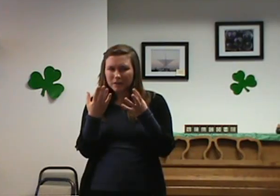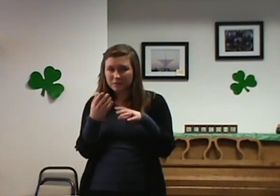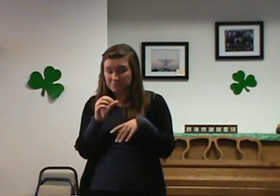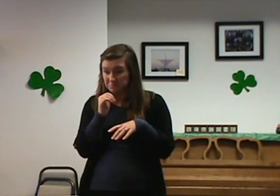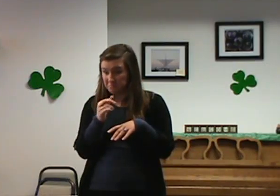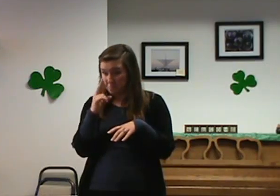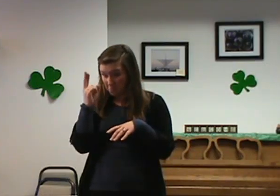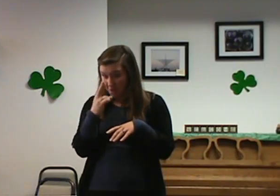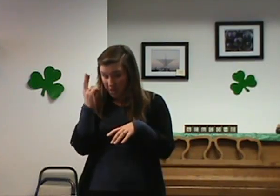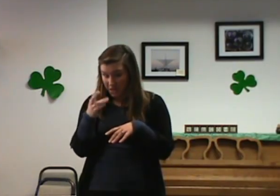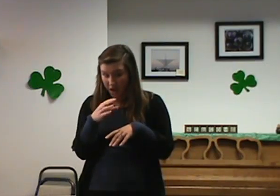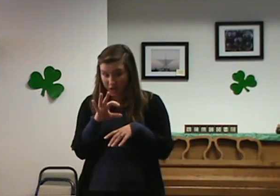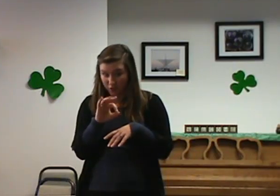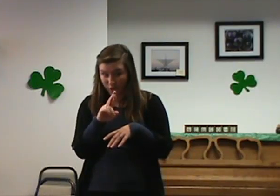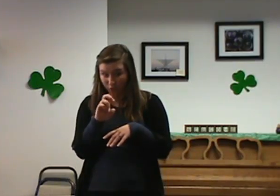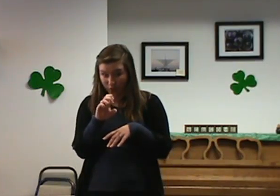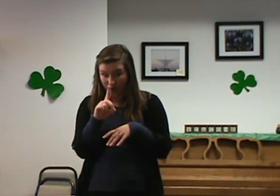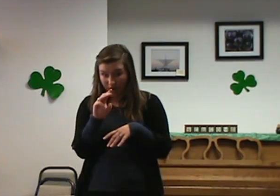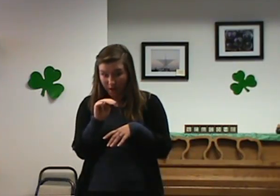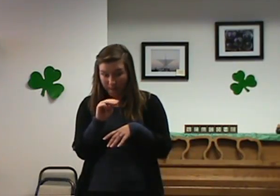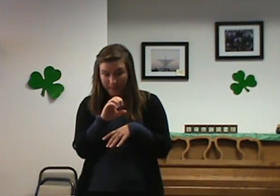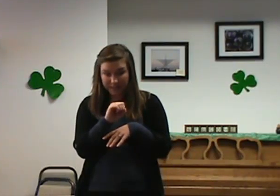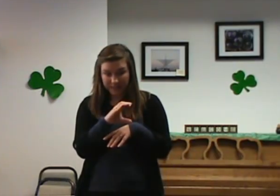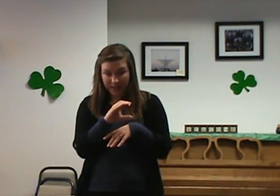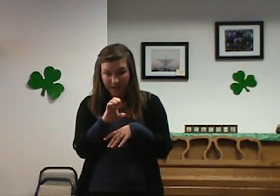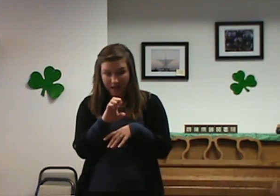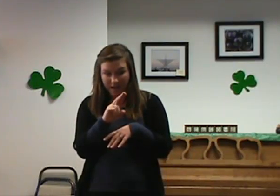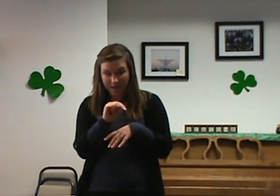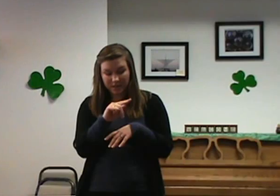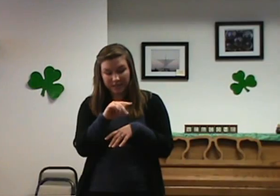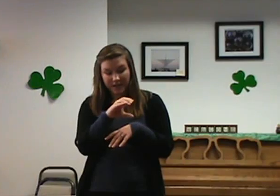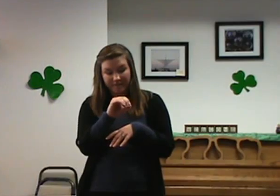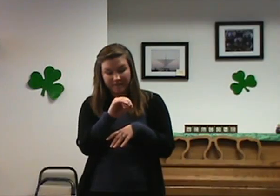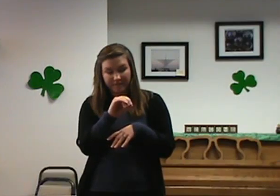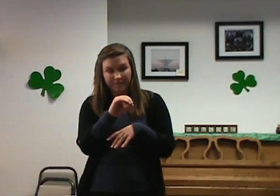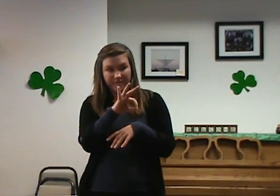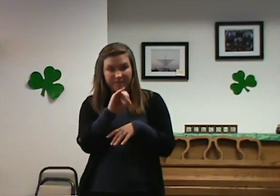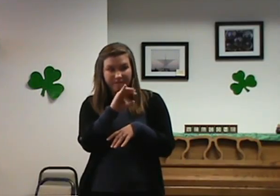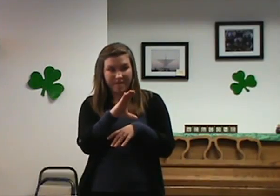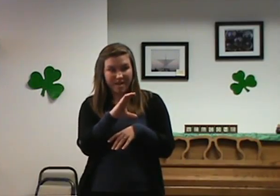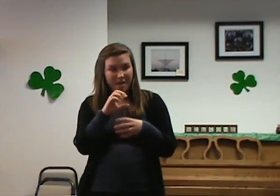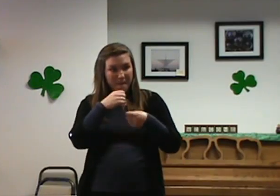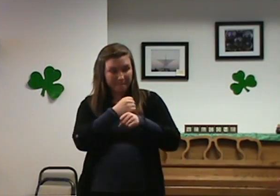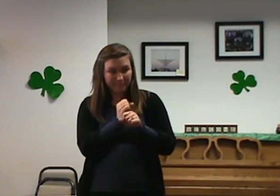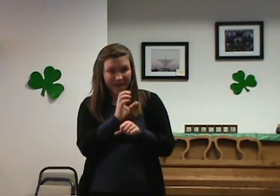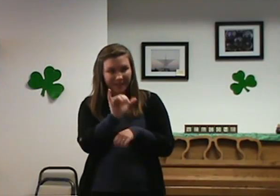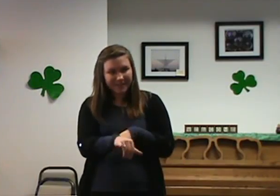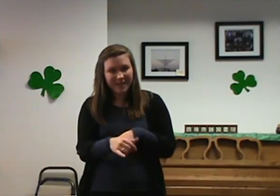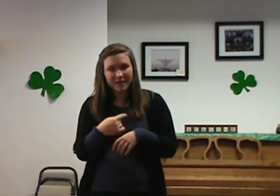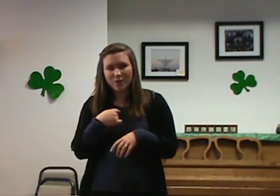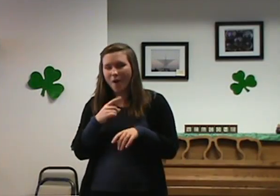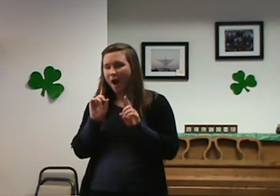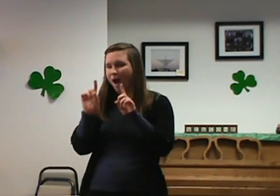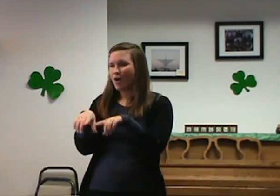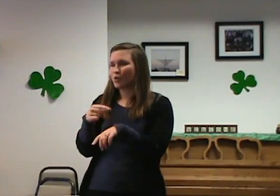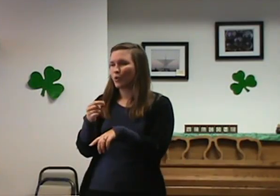just, I was clueless on that. So then I went to Google Magic and they wanted my information.